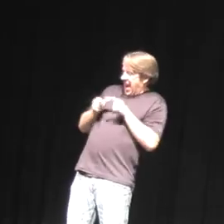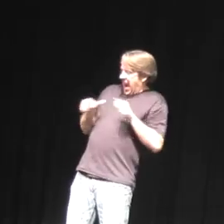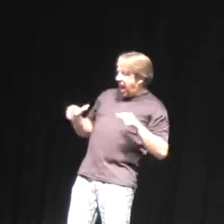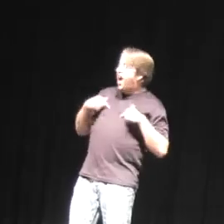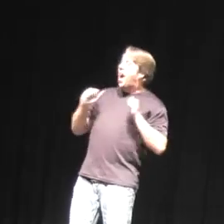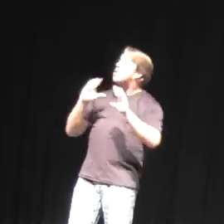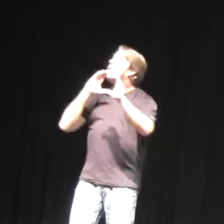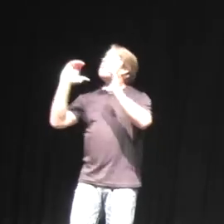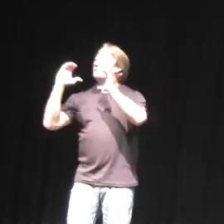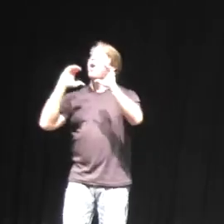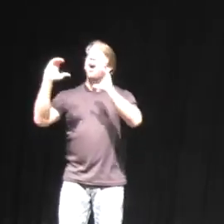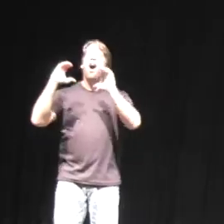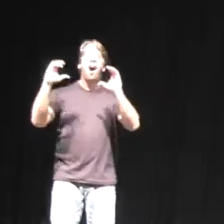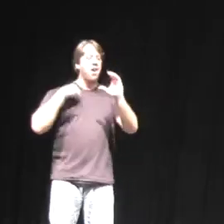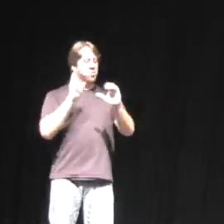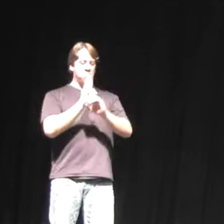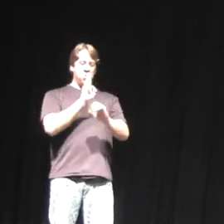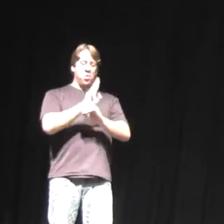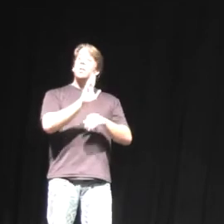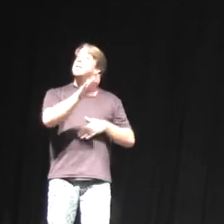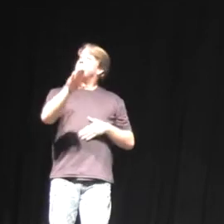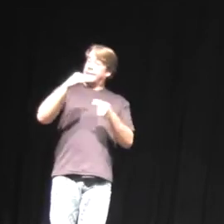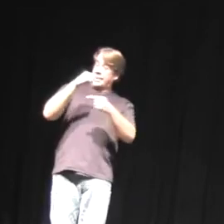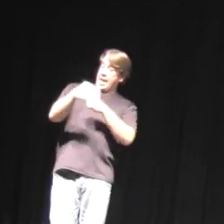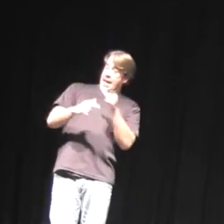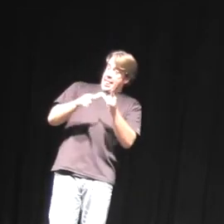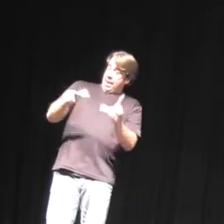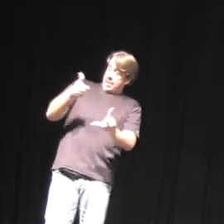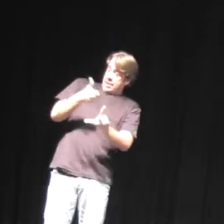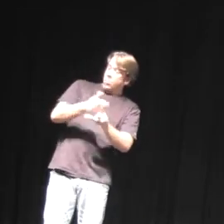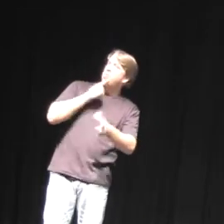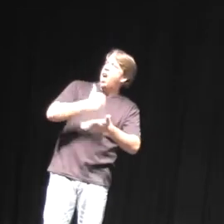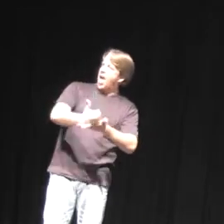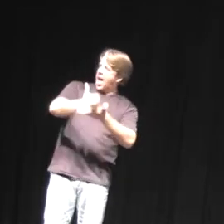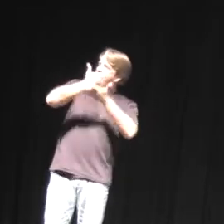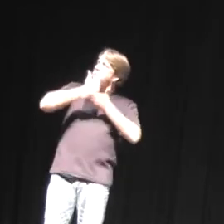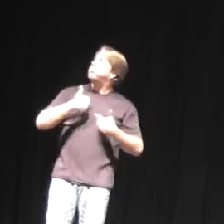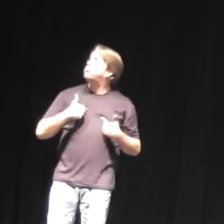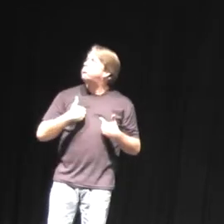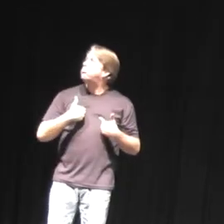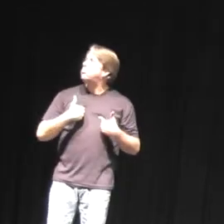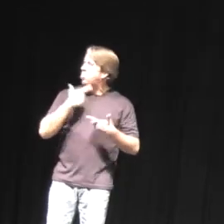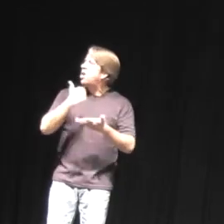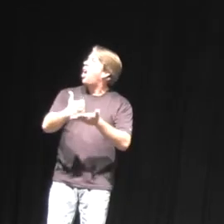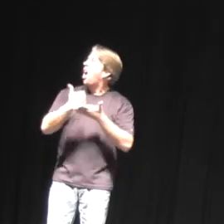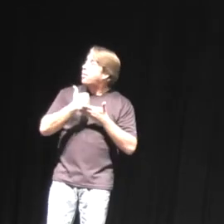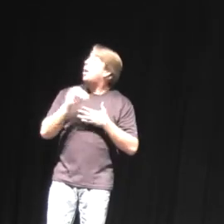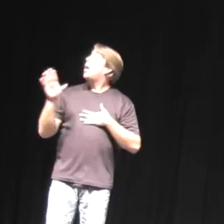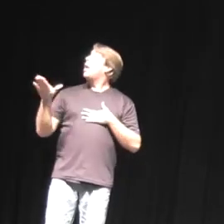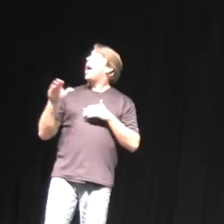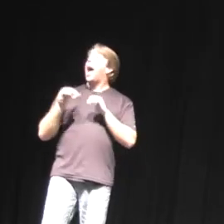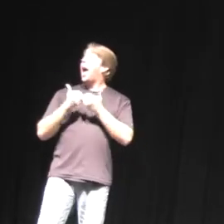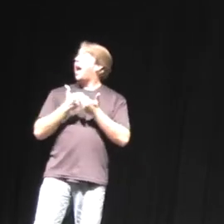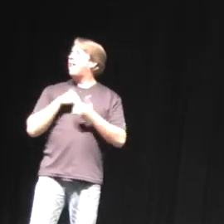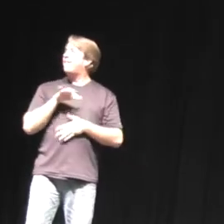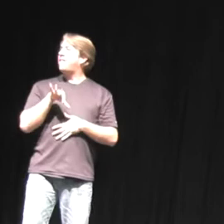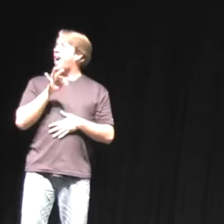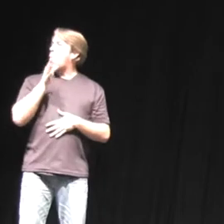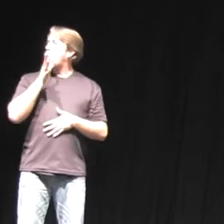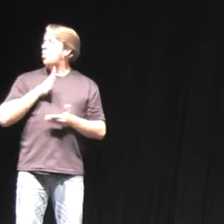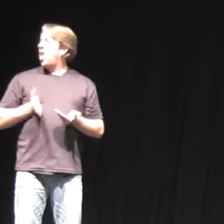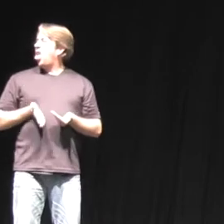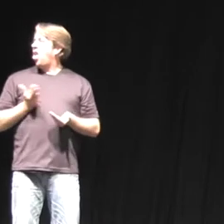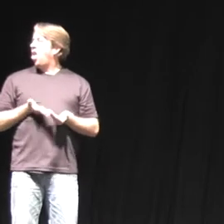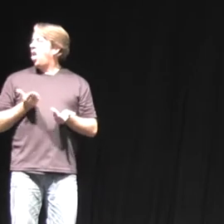able to communicate in all kinds of situations. Sign language has been good to me. Okay, sign language helped me pick up chicks way